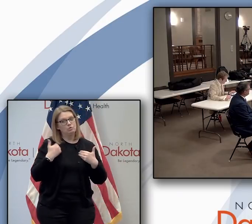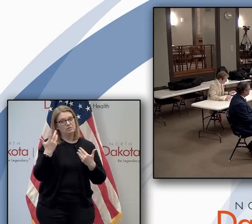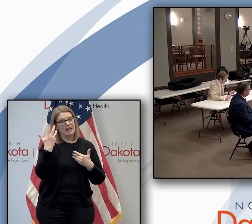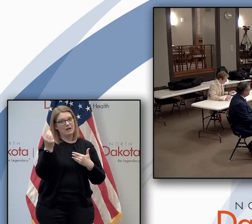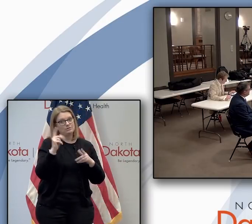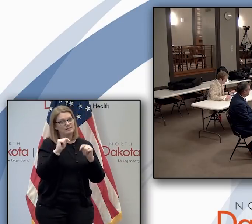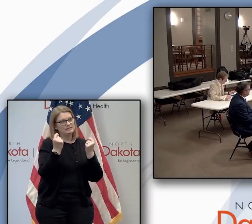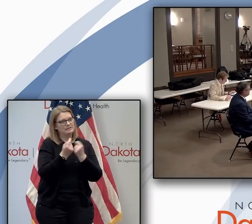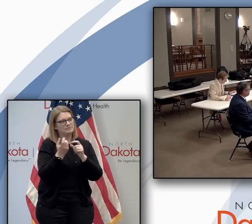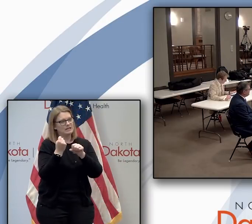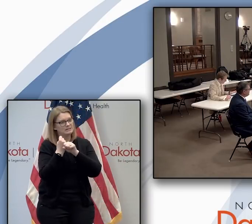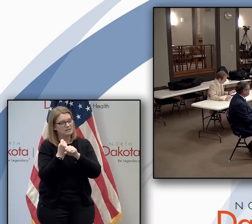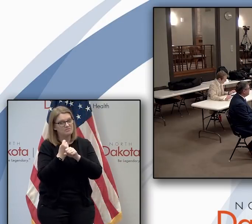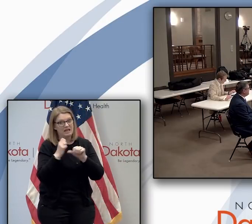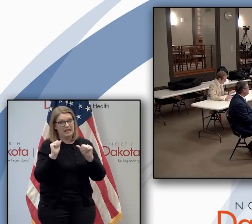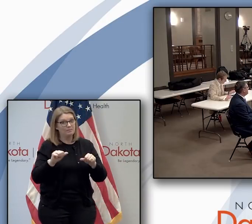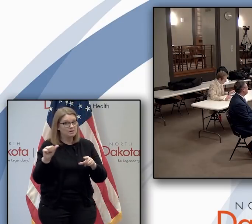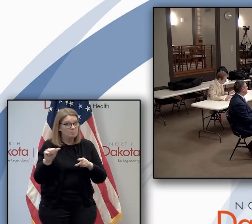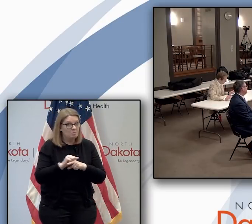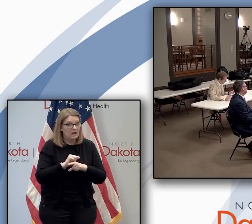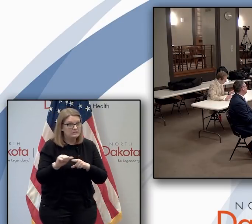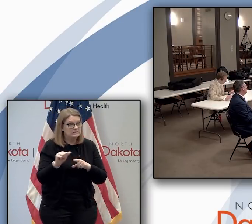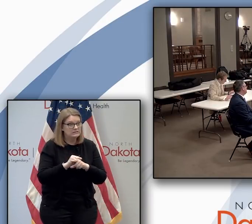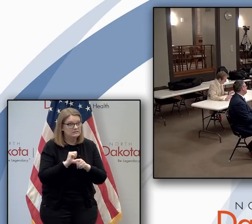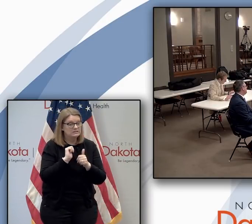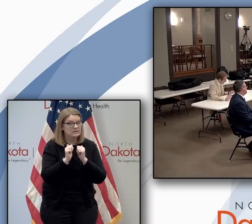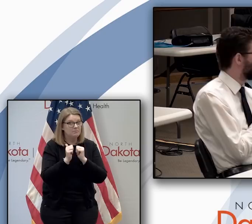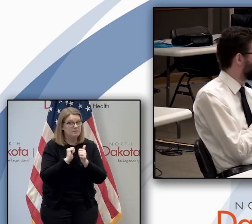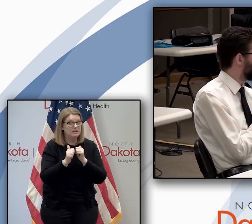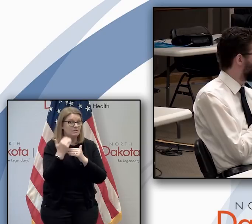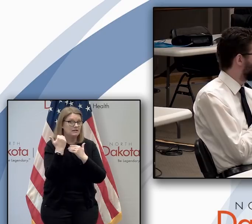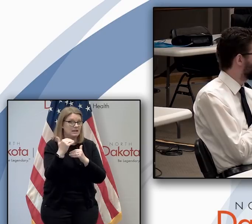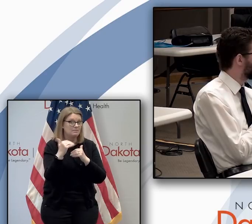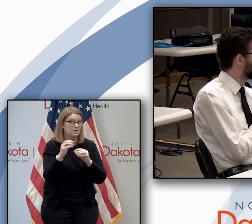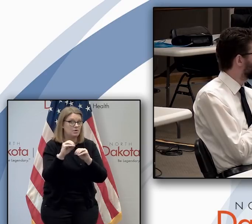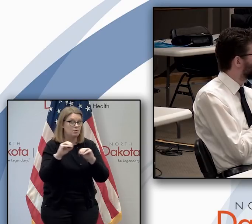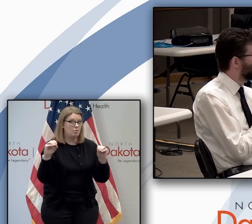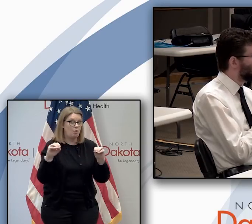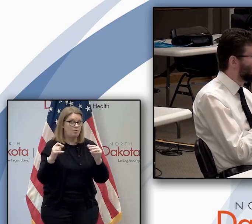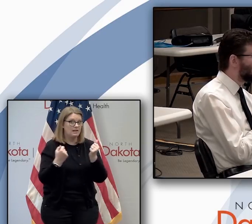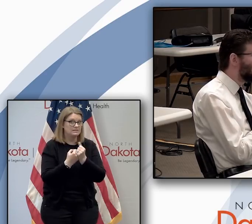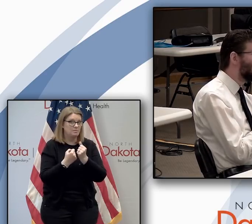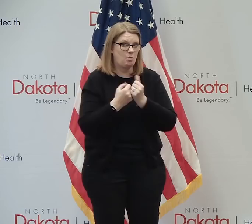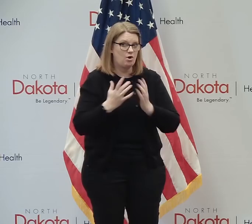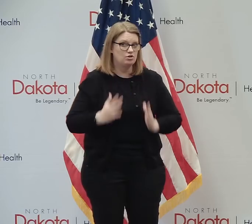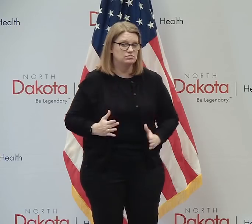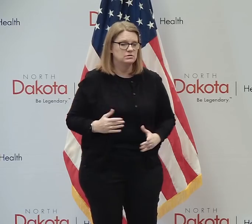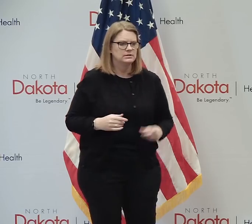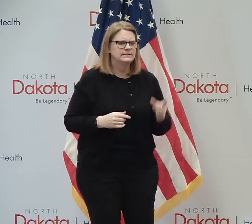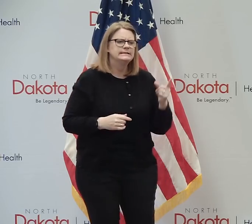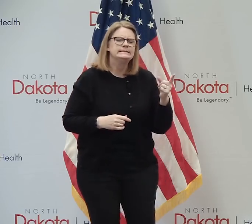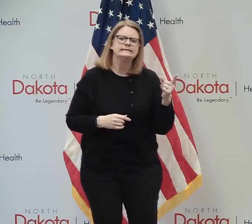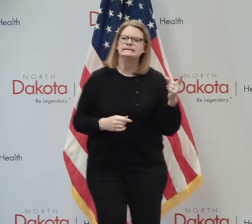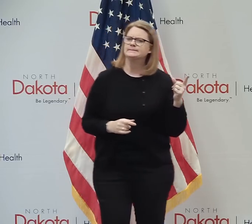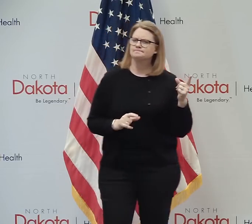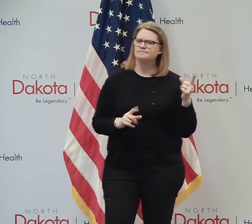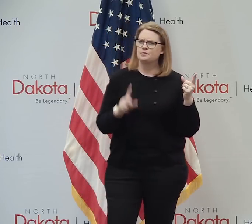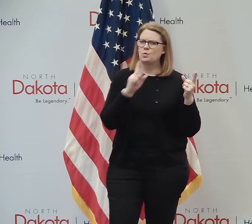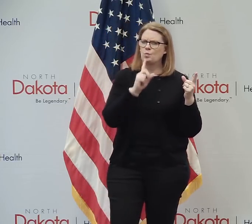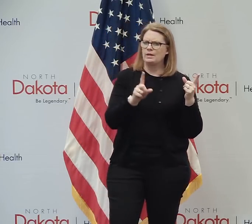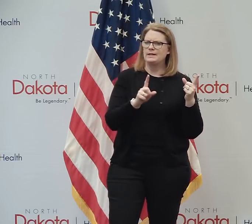such as softball able to practice or compete with limited or no fans? We've stayed away from